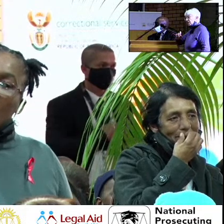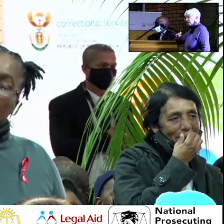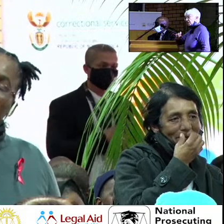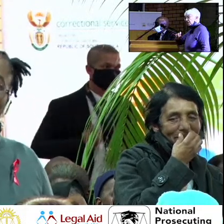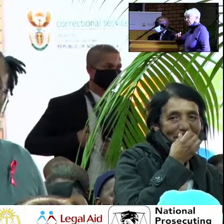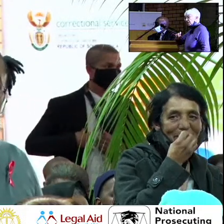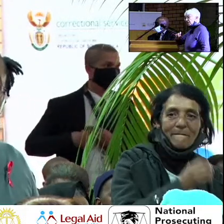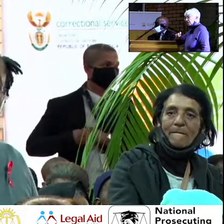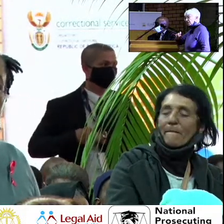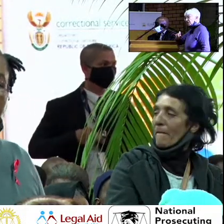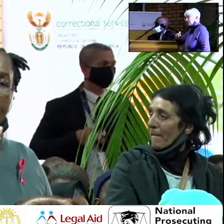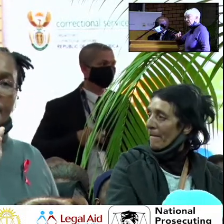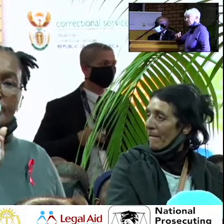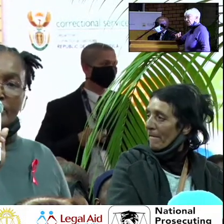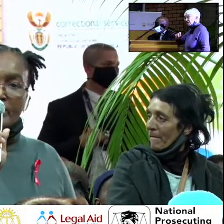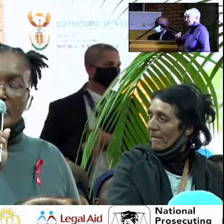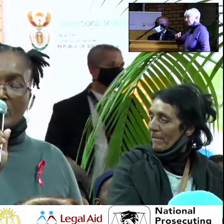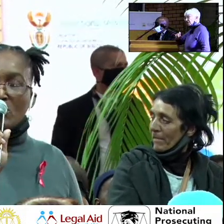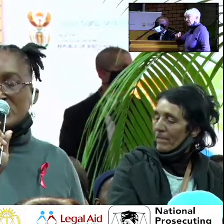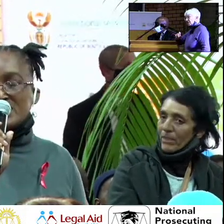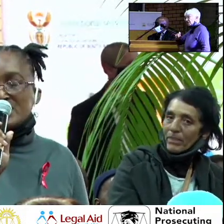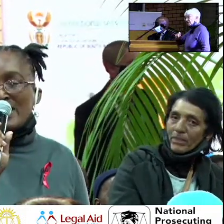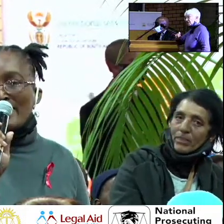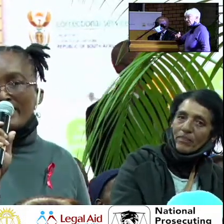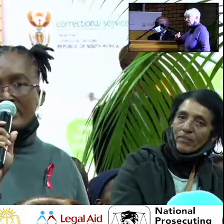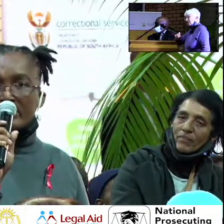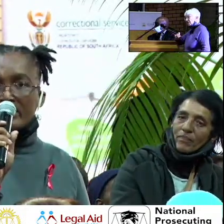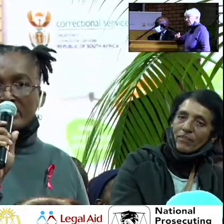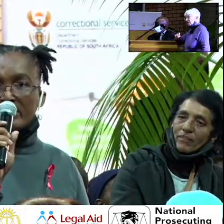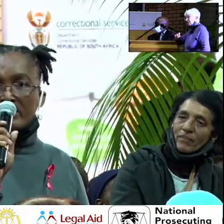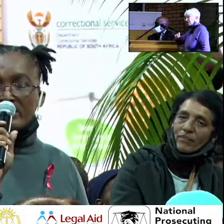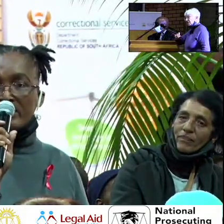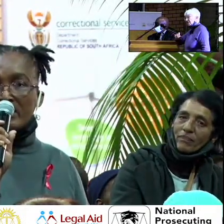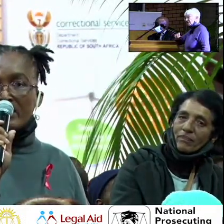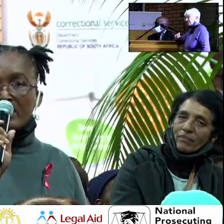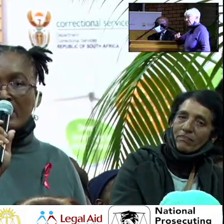4, let me pause there, because it's done.